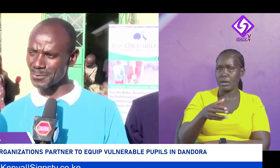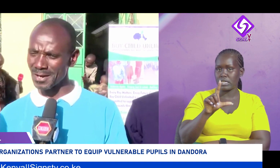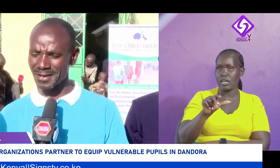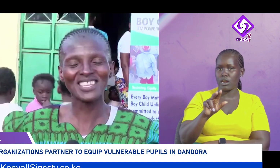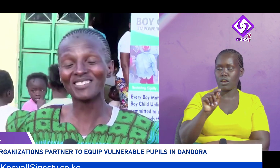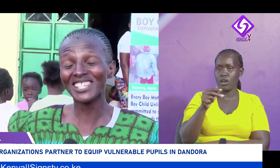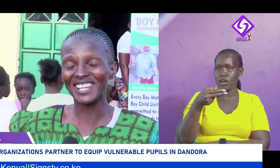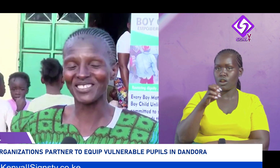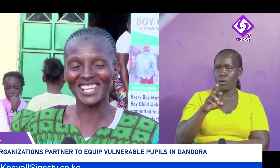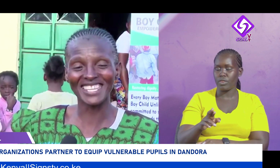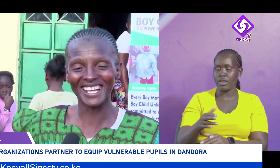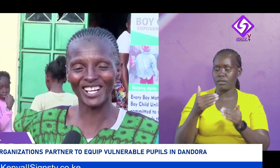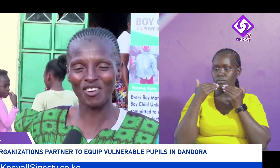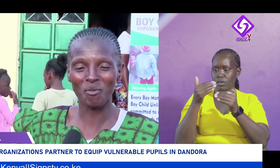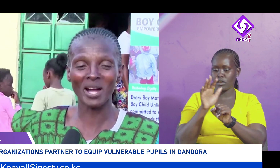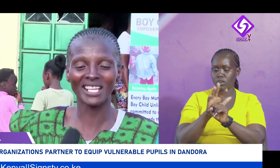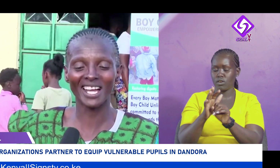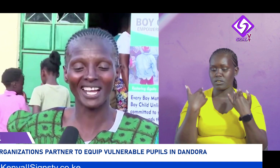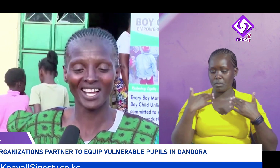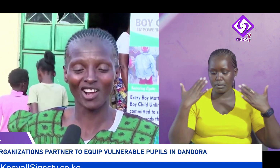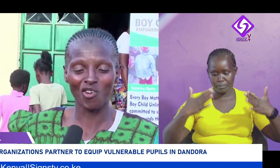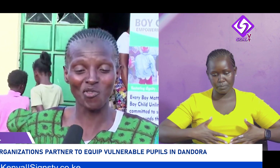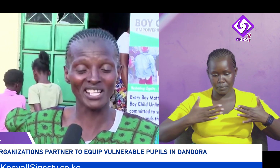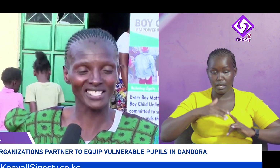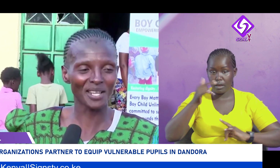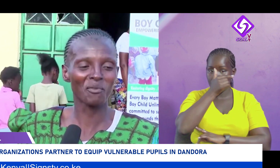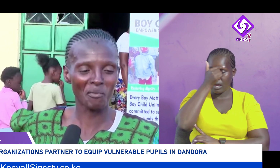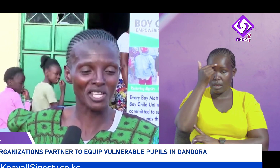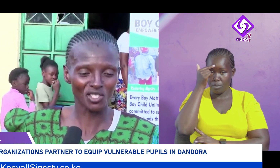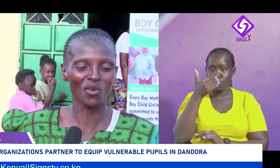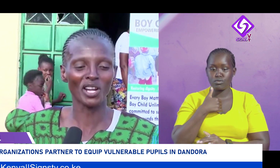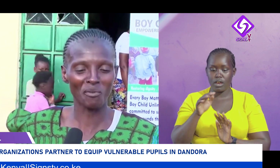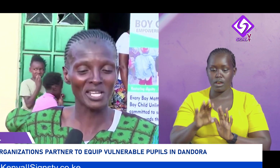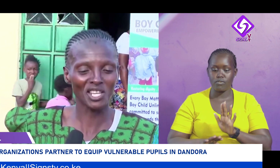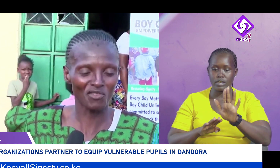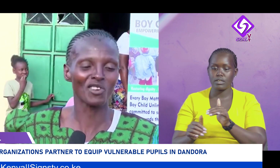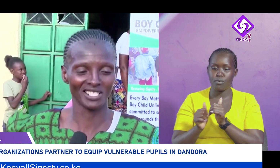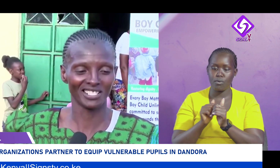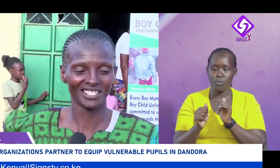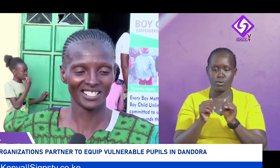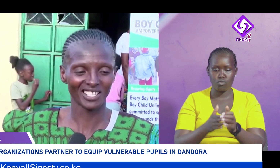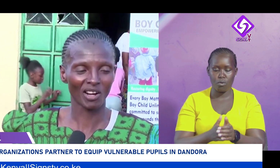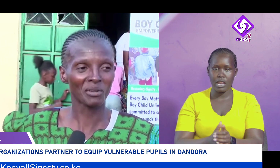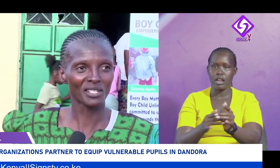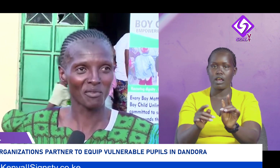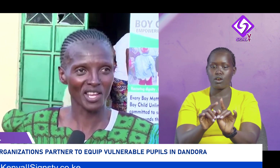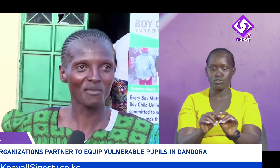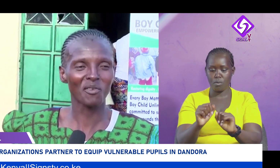kubwa. Mimi nafurahia kwa maana kuna step wamenitoa na wameniinua, kama step ya uniform,